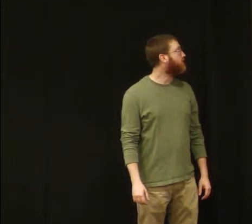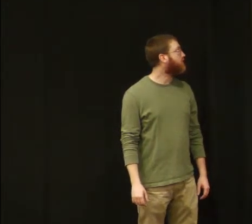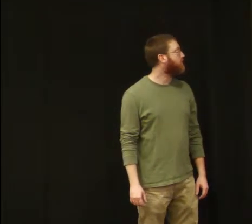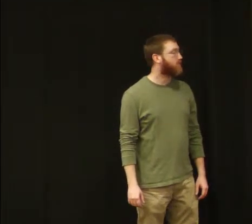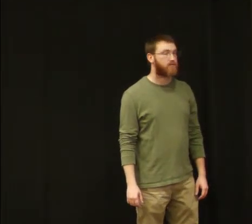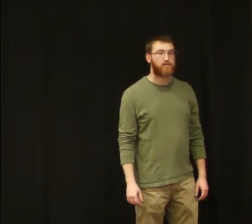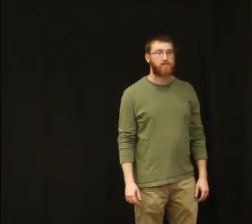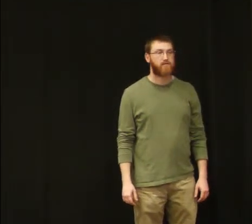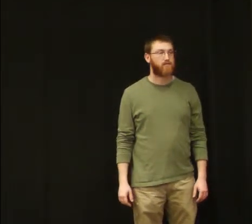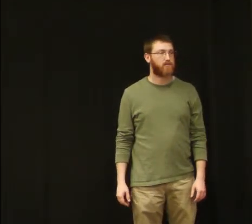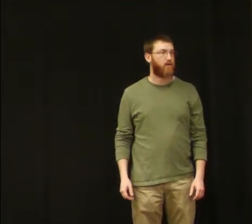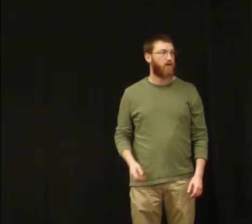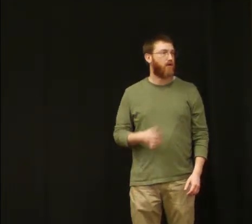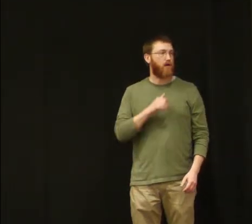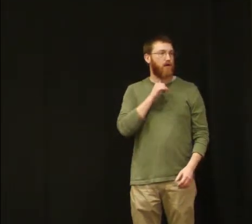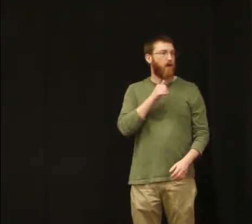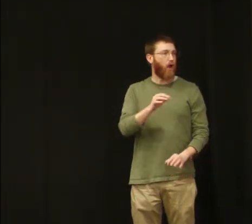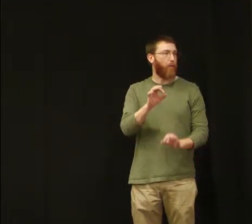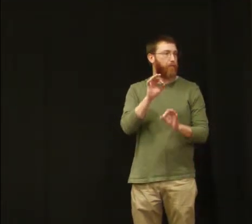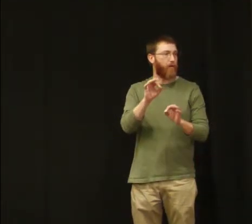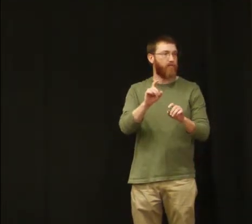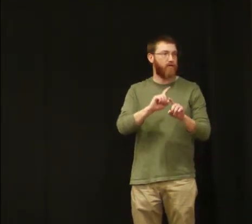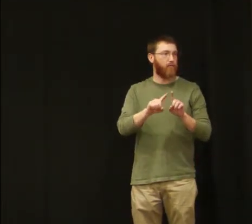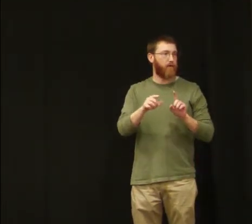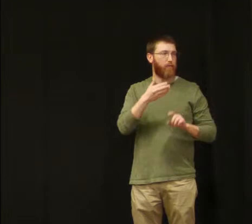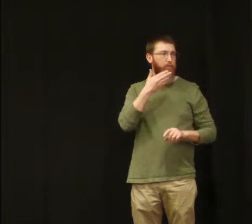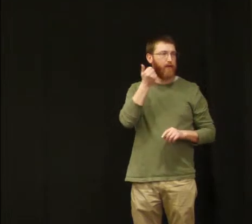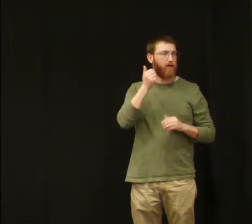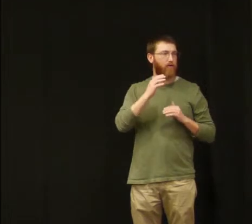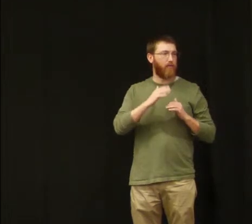They're not perfect, but they do better than, nothing.